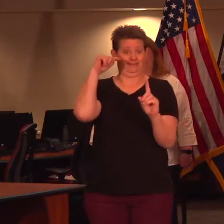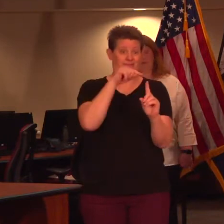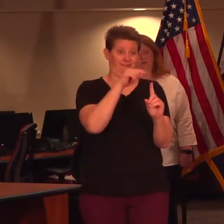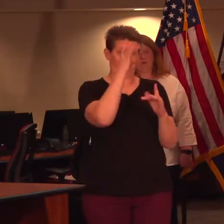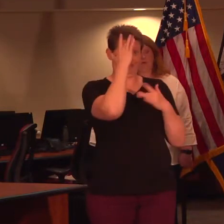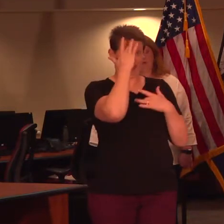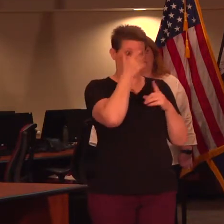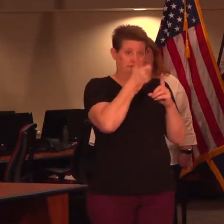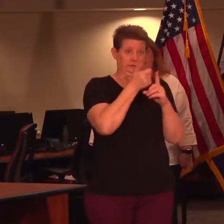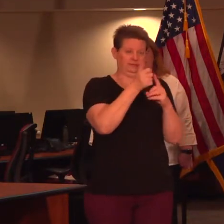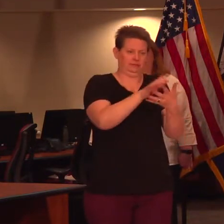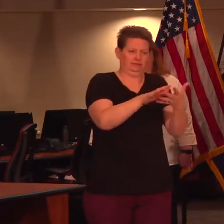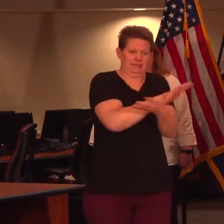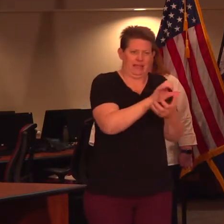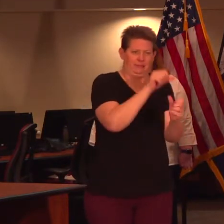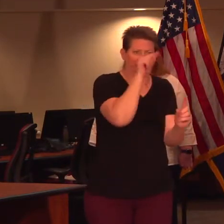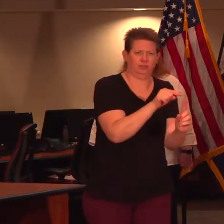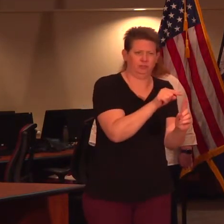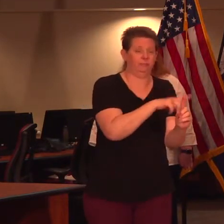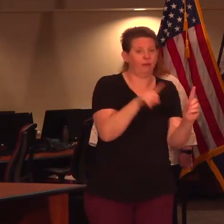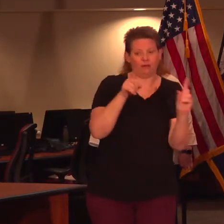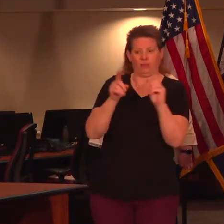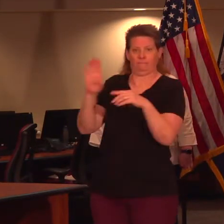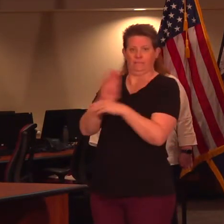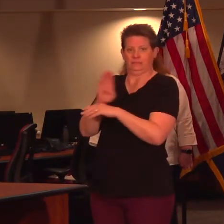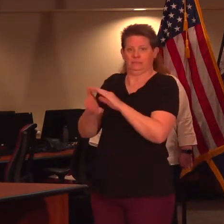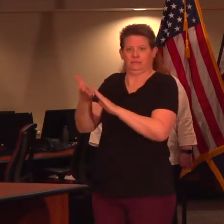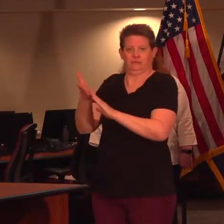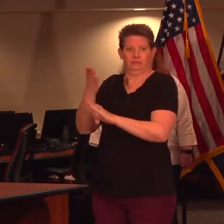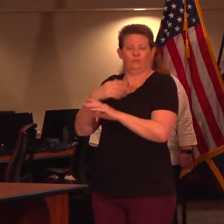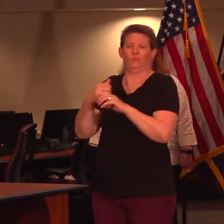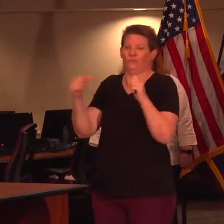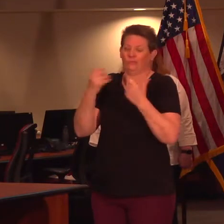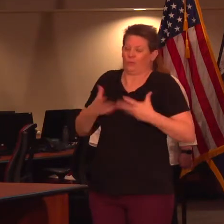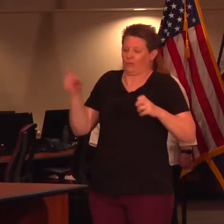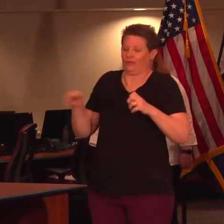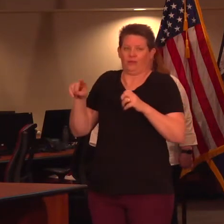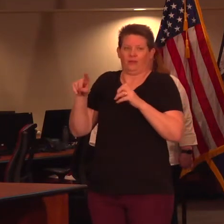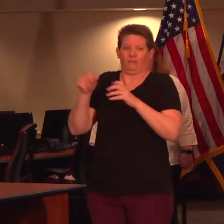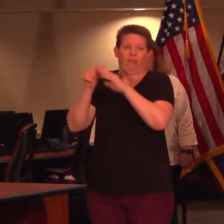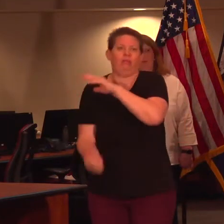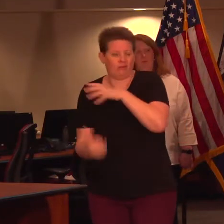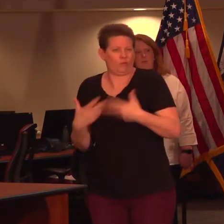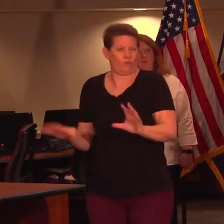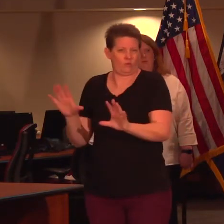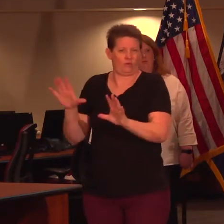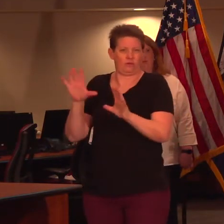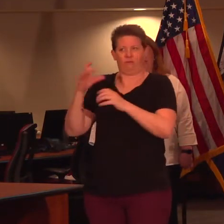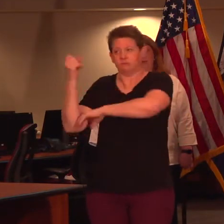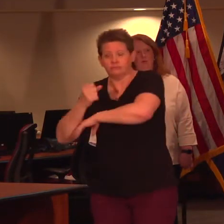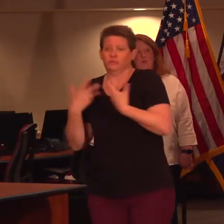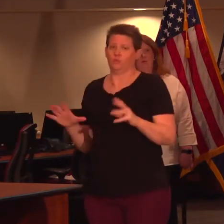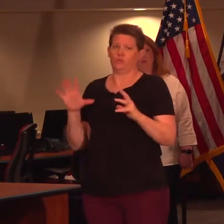to stop it without stopping businesses and pushing them underwater and into bankruptcy. Every business is essential